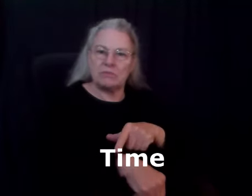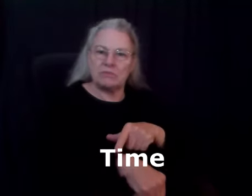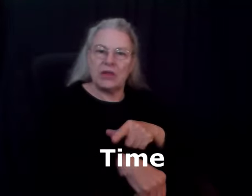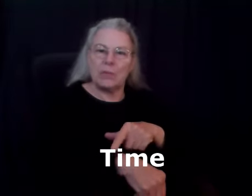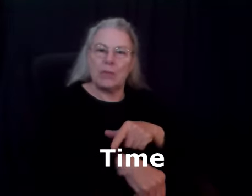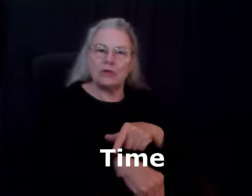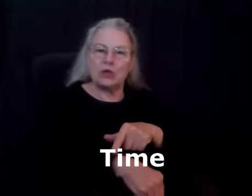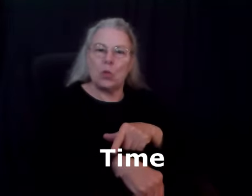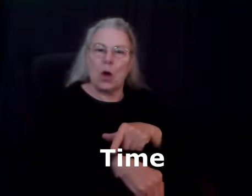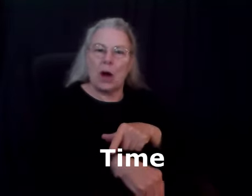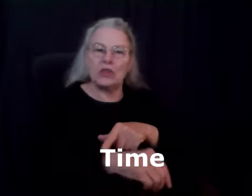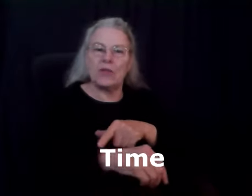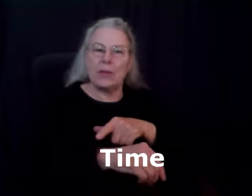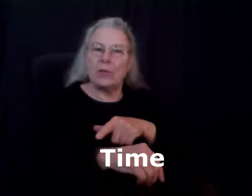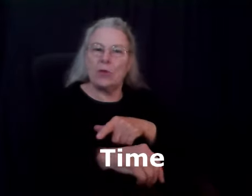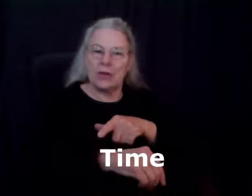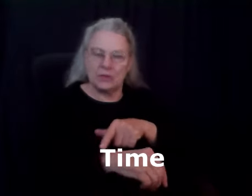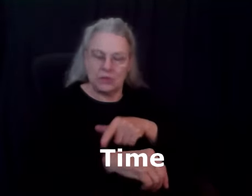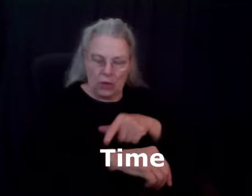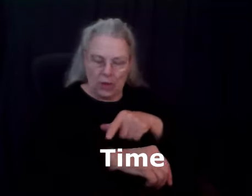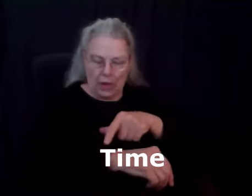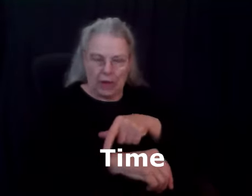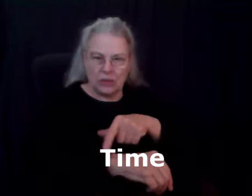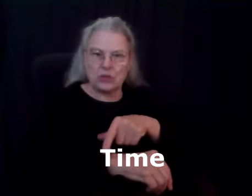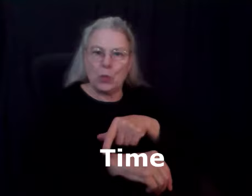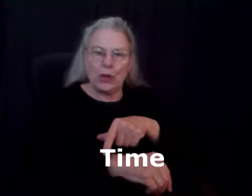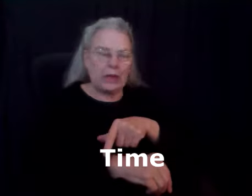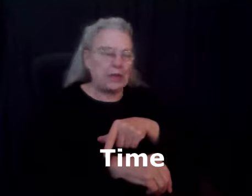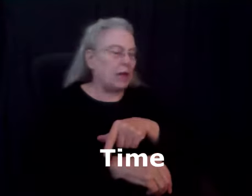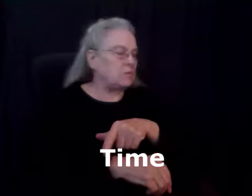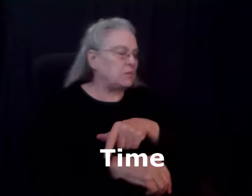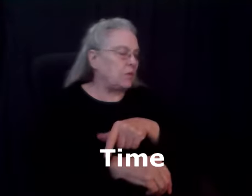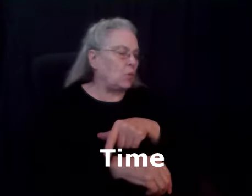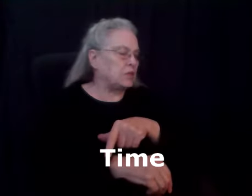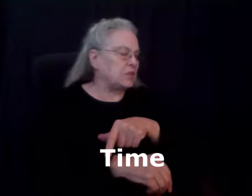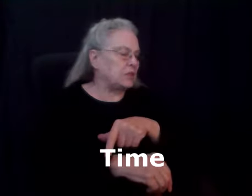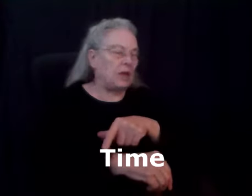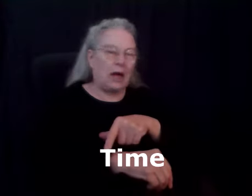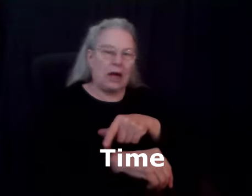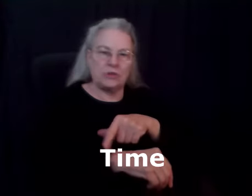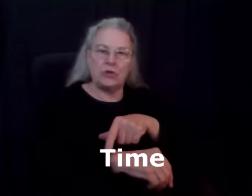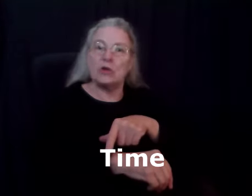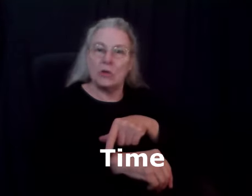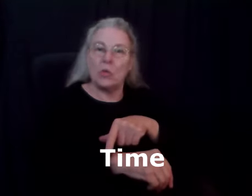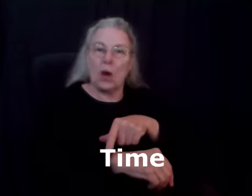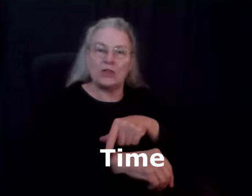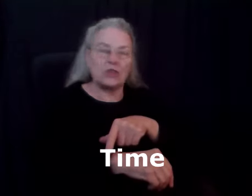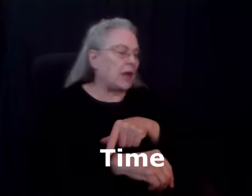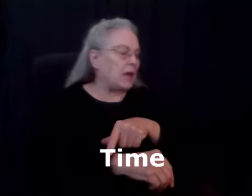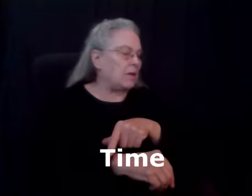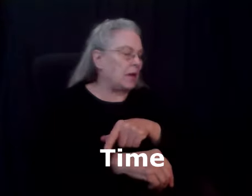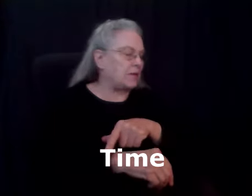think about your watch at that point. So just pointing down to the word, to your watch at that